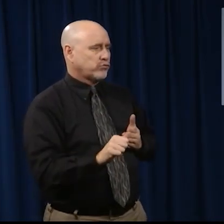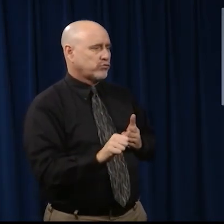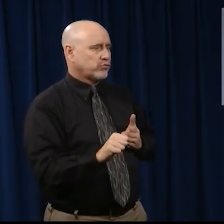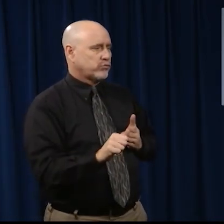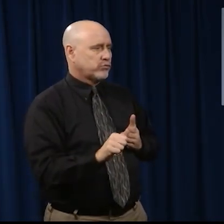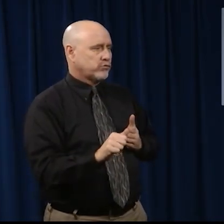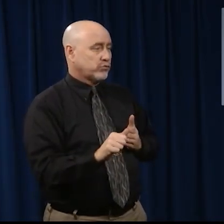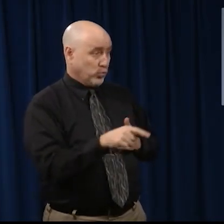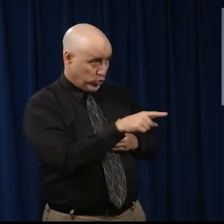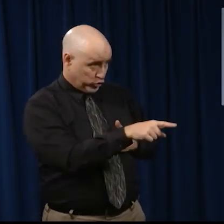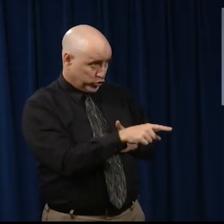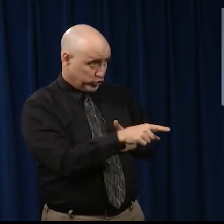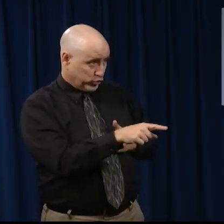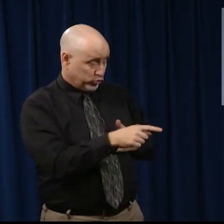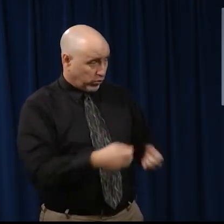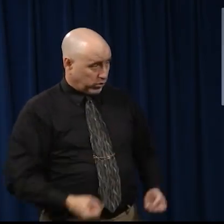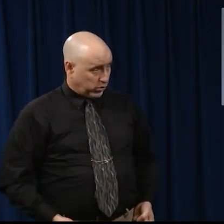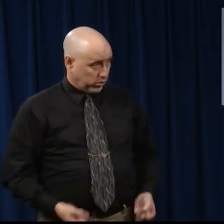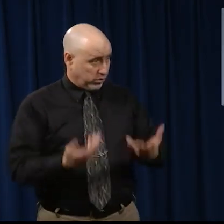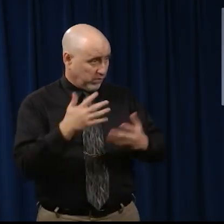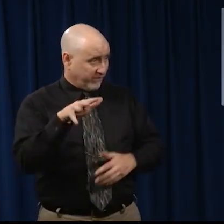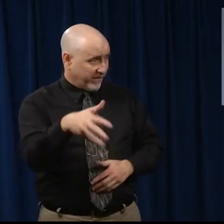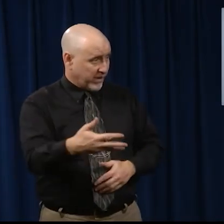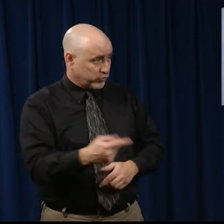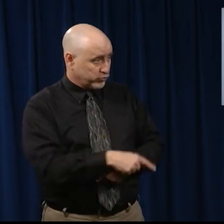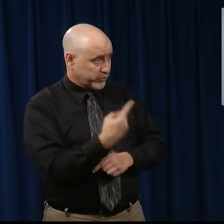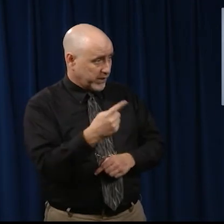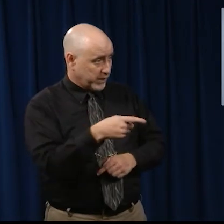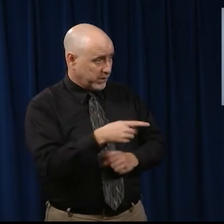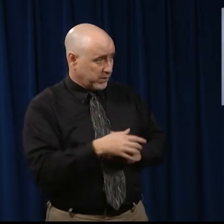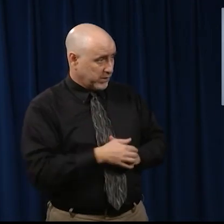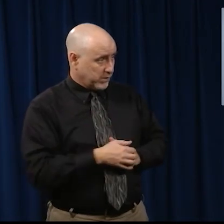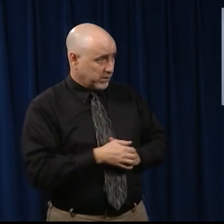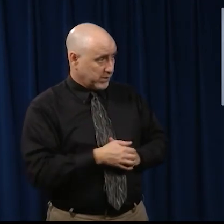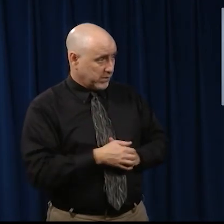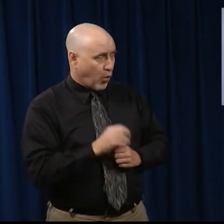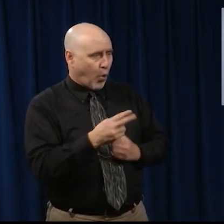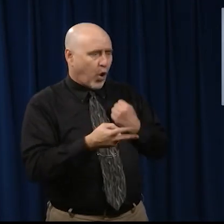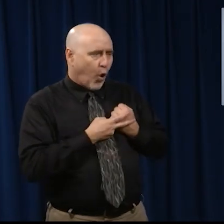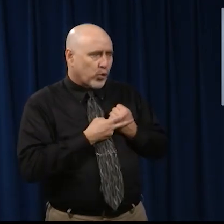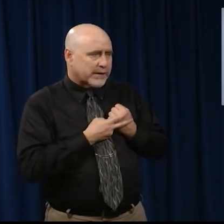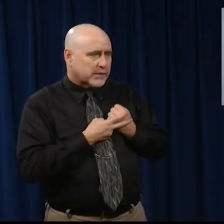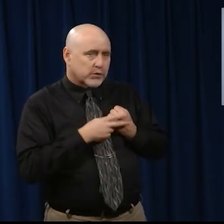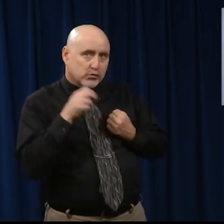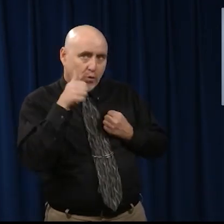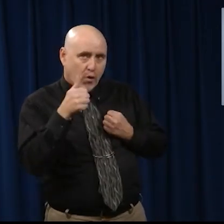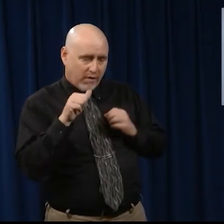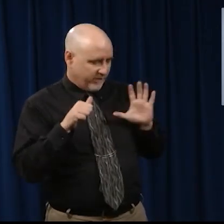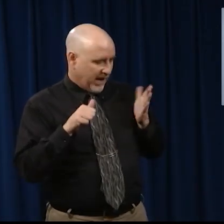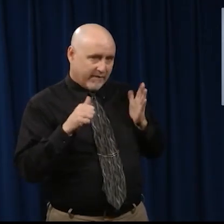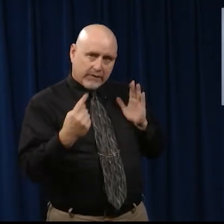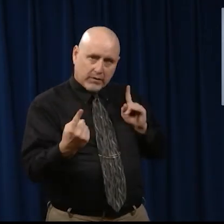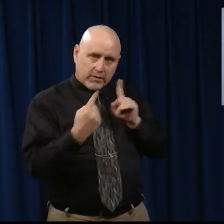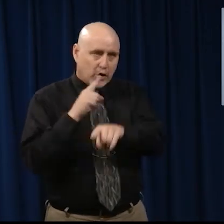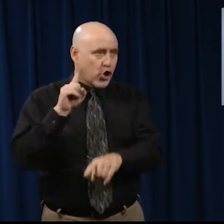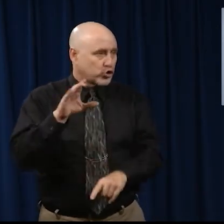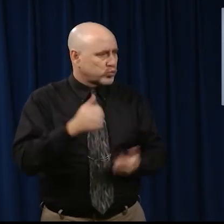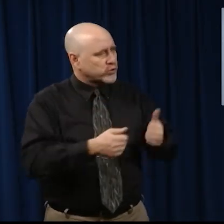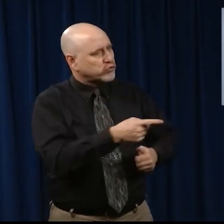Would you spend that $5? Or would you hold on to it and wait for 100?